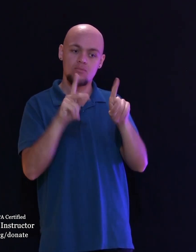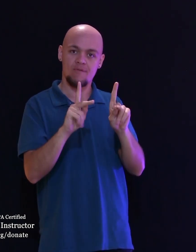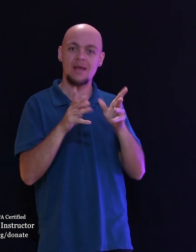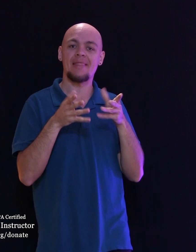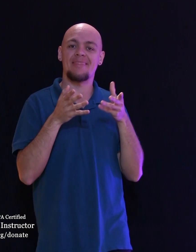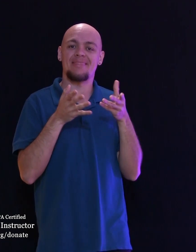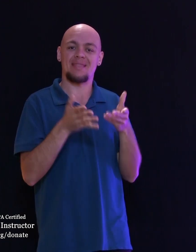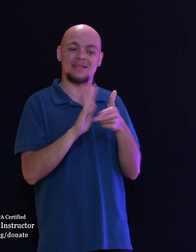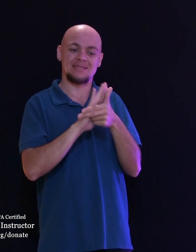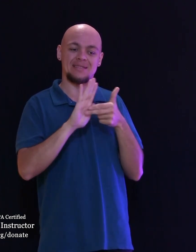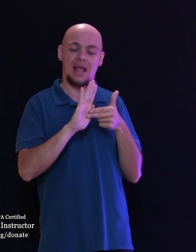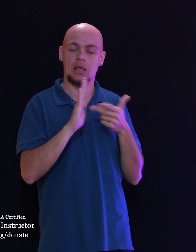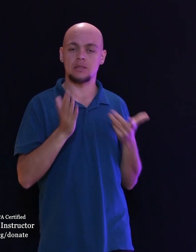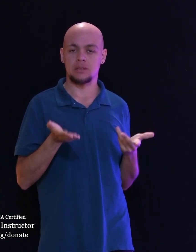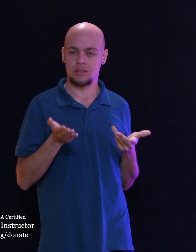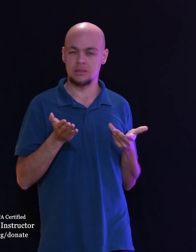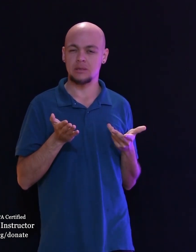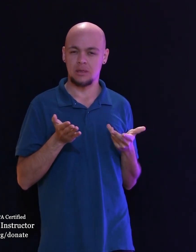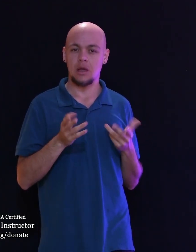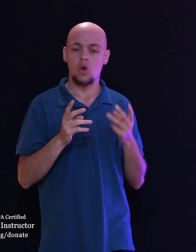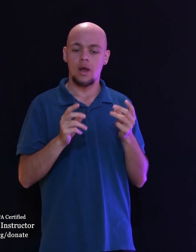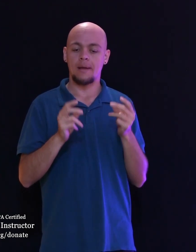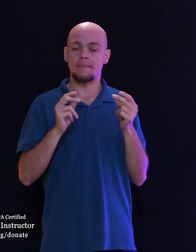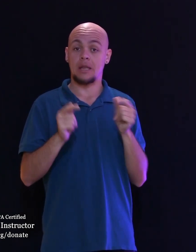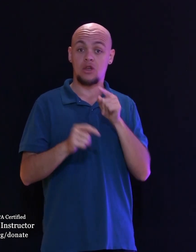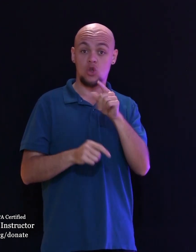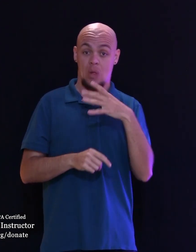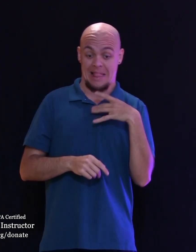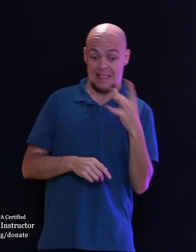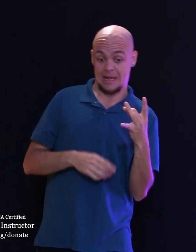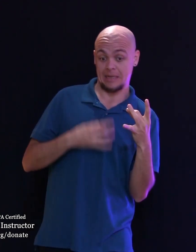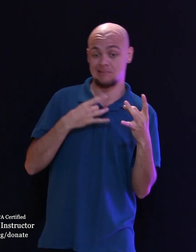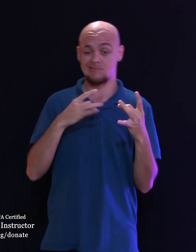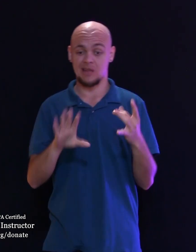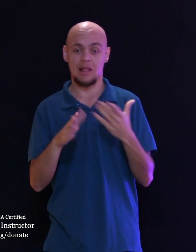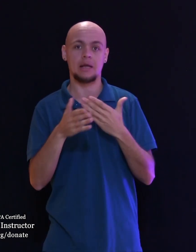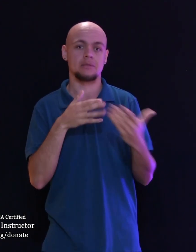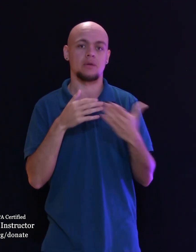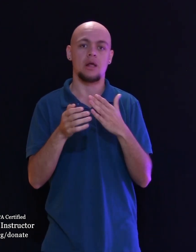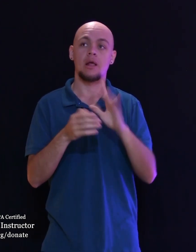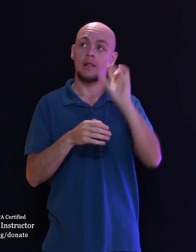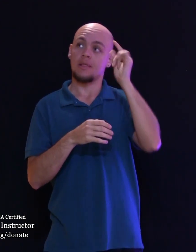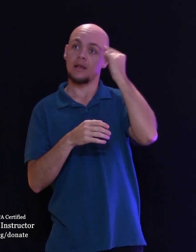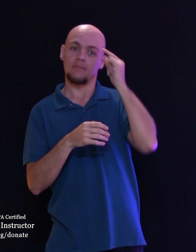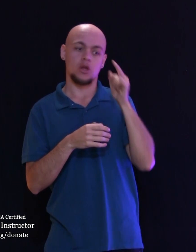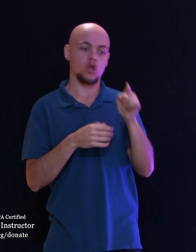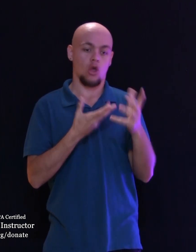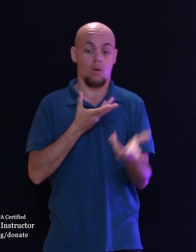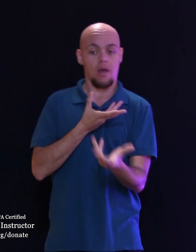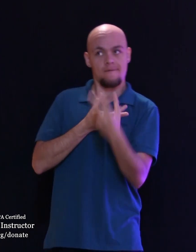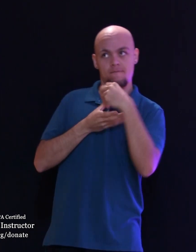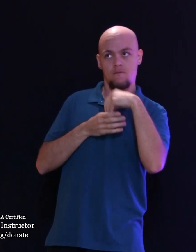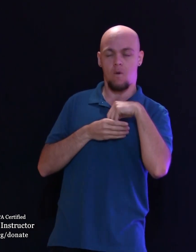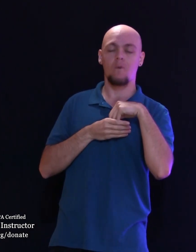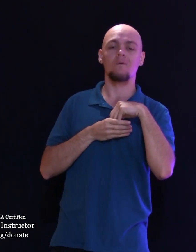that status. And so immediately, whether you like it or not, you got the government involved in religion.